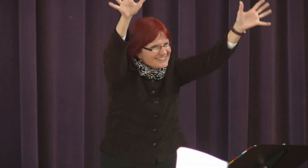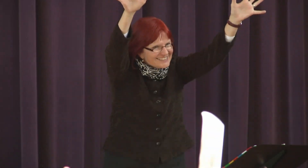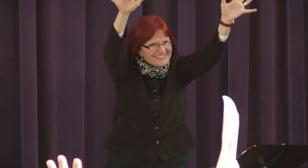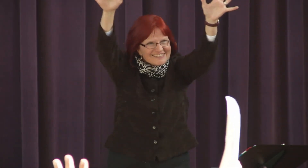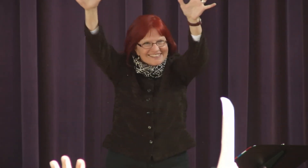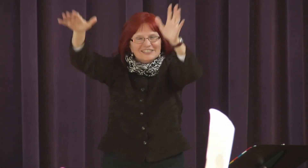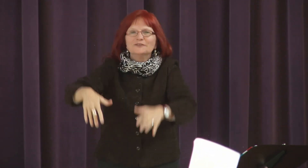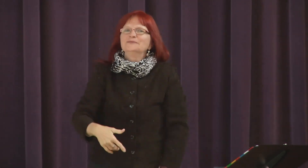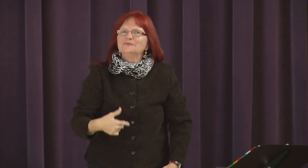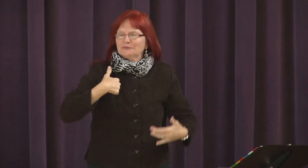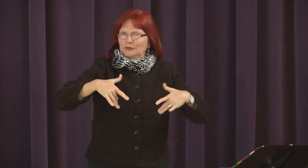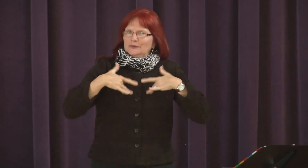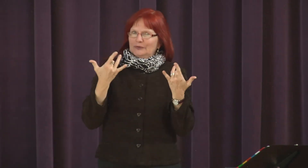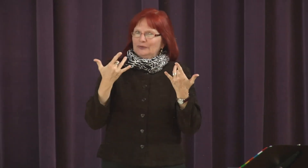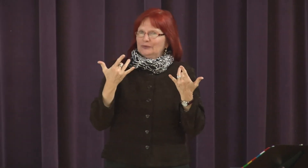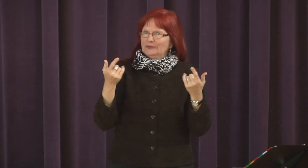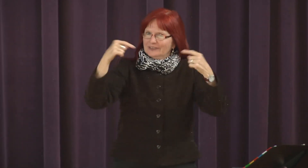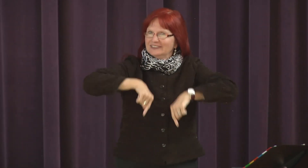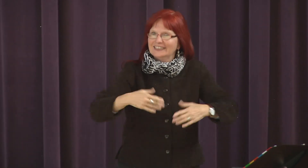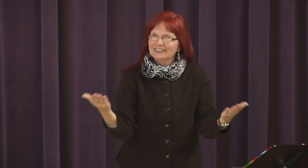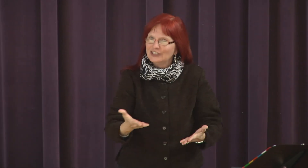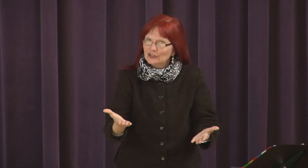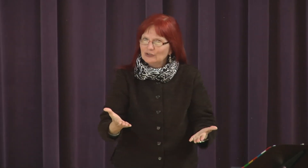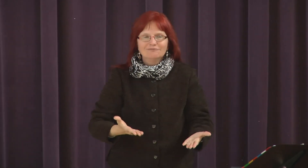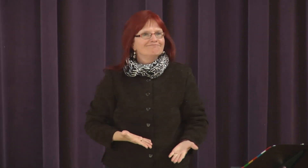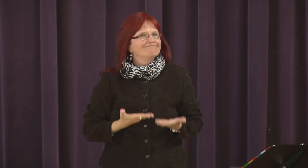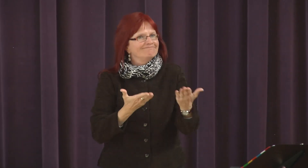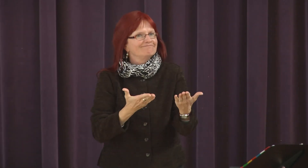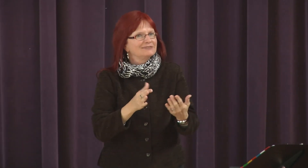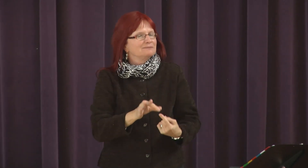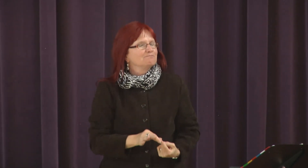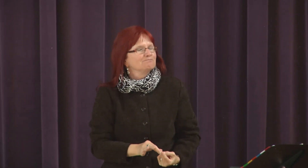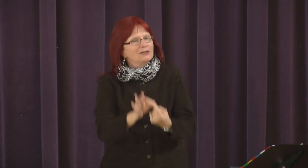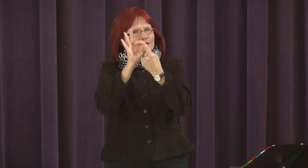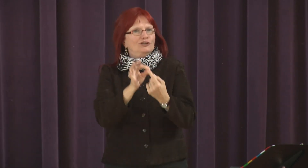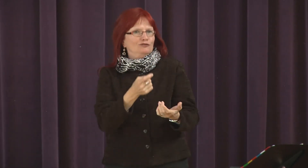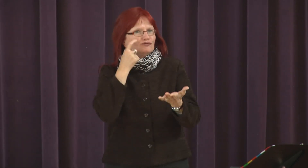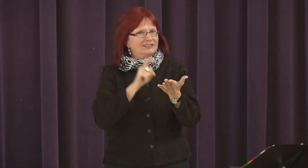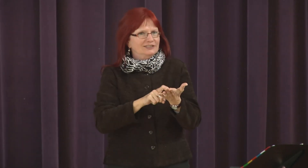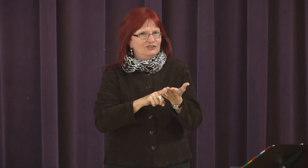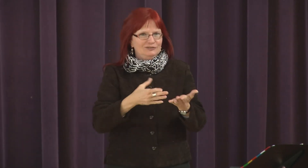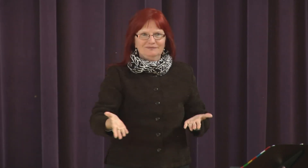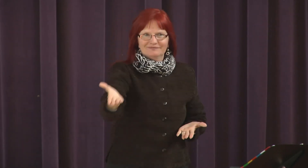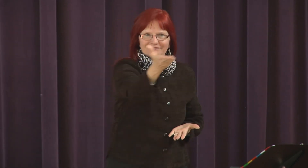Hi again. I'm delighted to see you here for this special recognition,